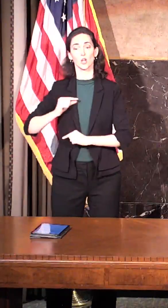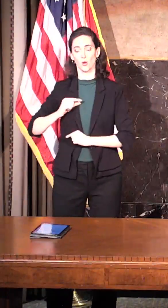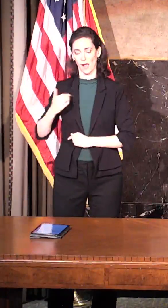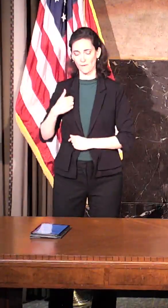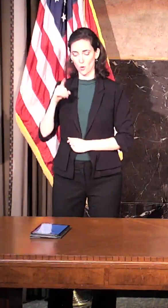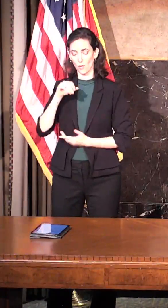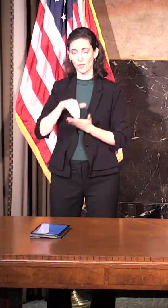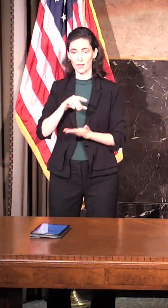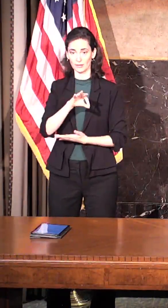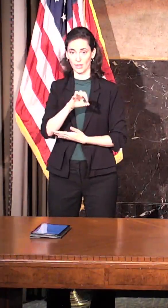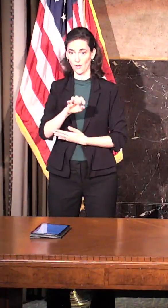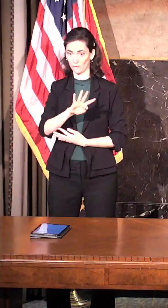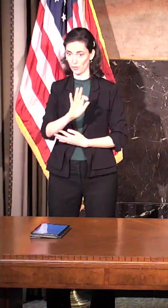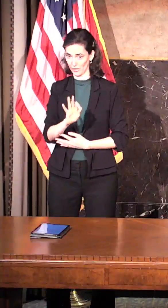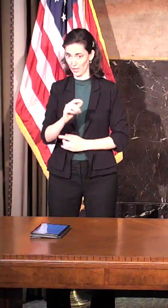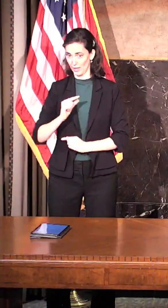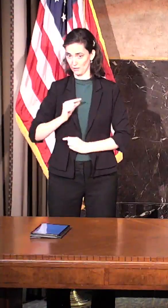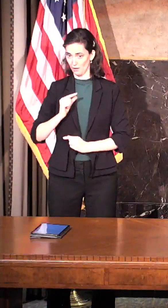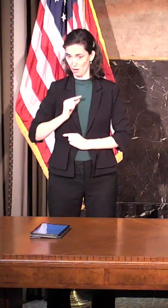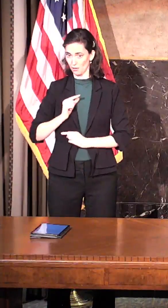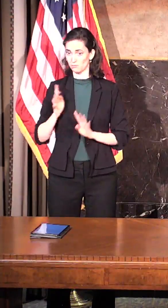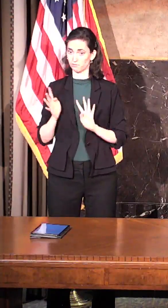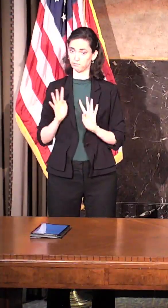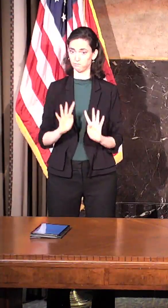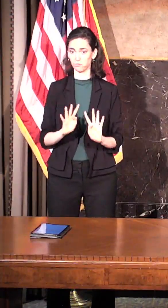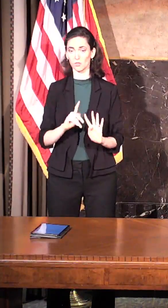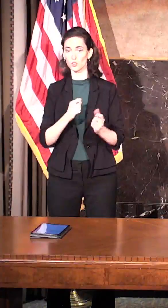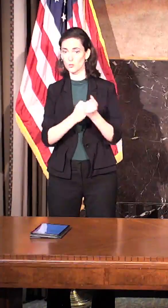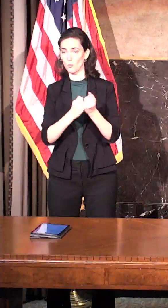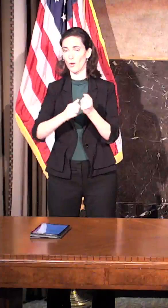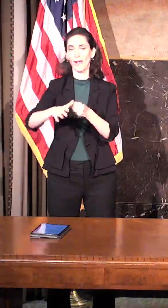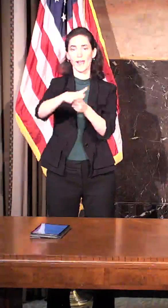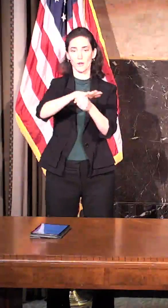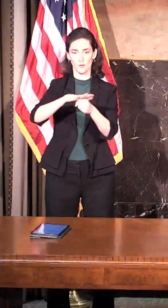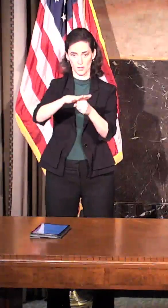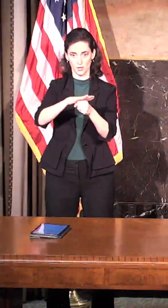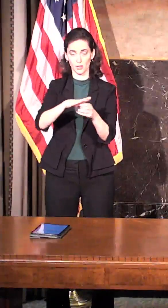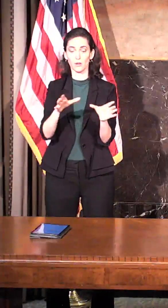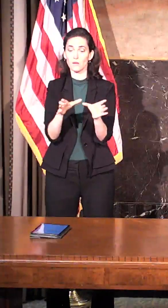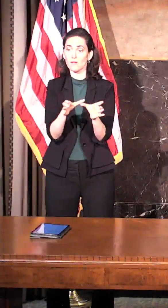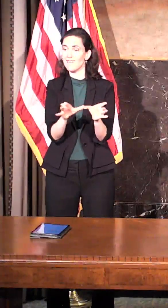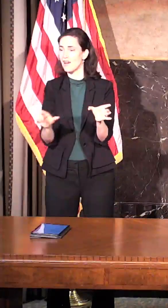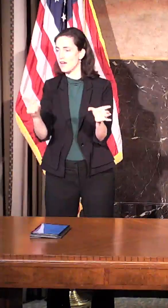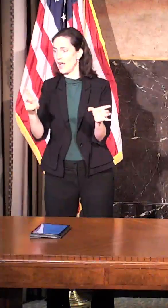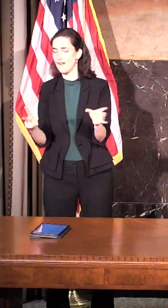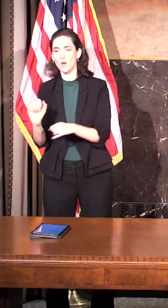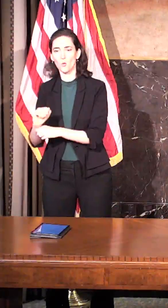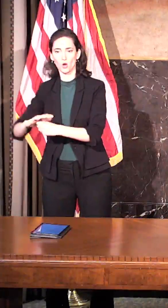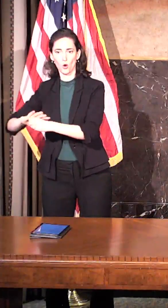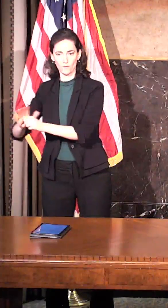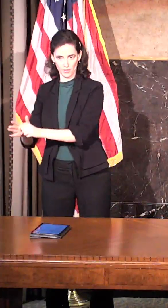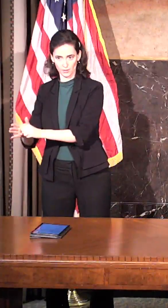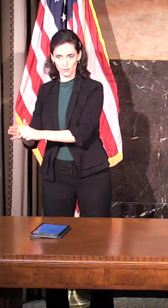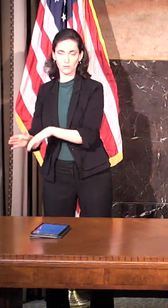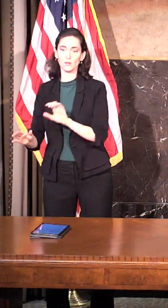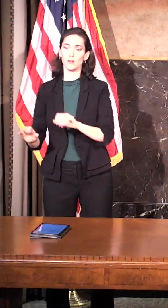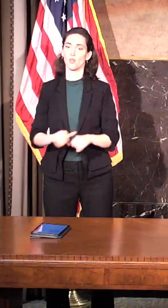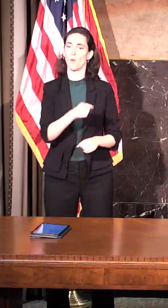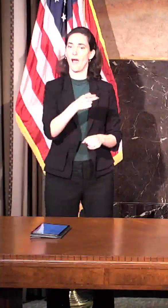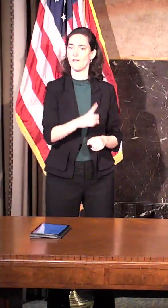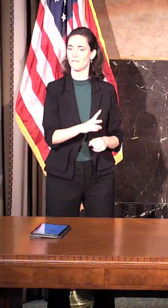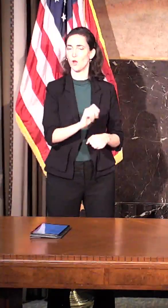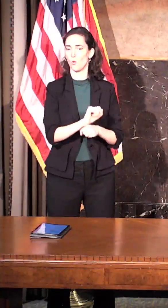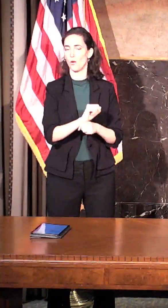1,949 guardsmen in support of emergency operations. About half of those are working COVID missions. The other half are working winter